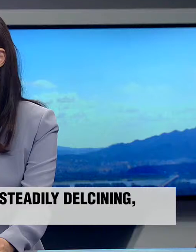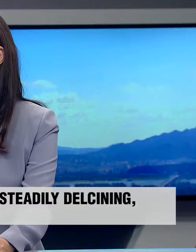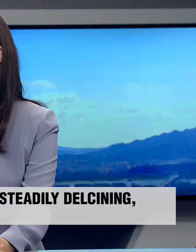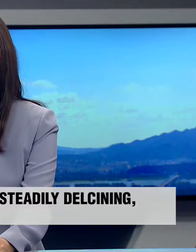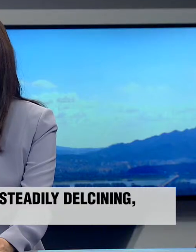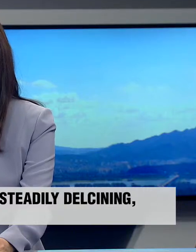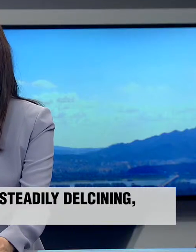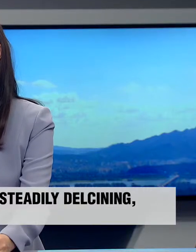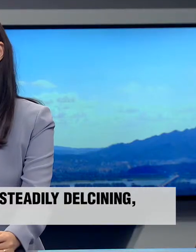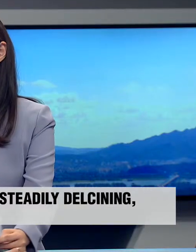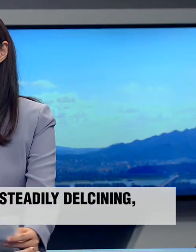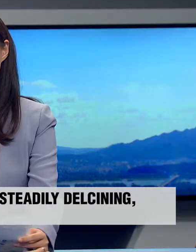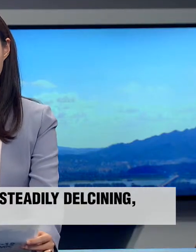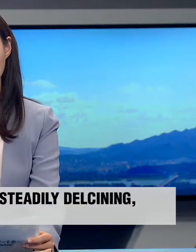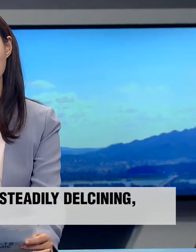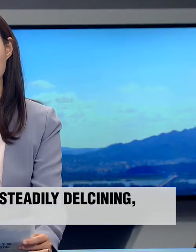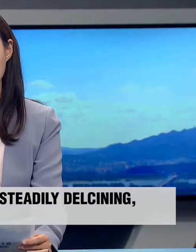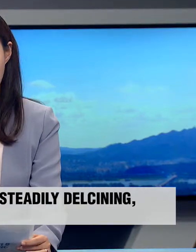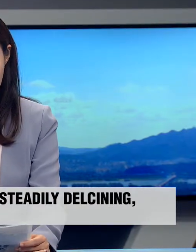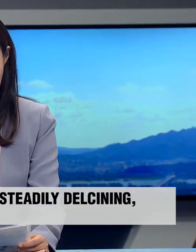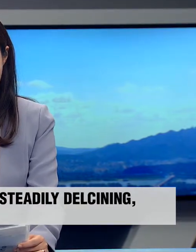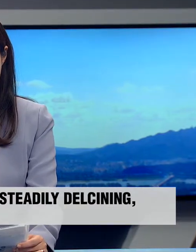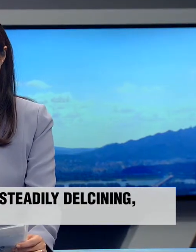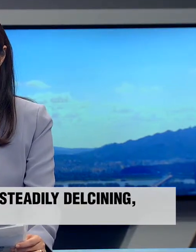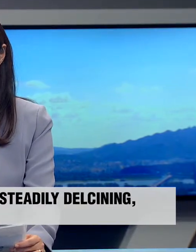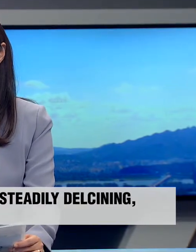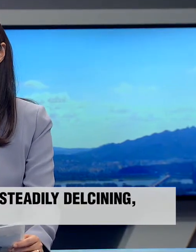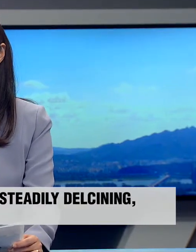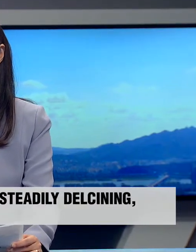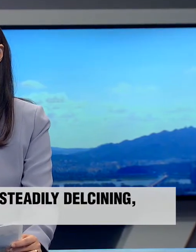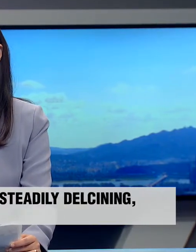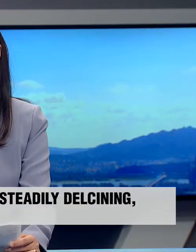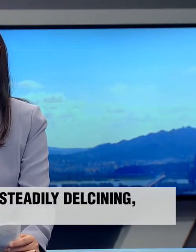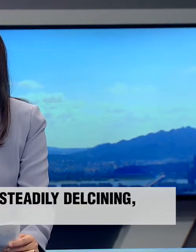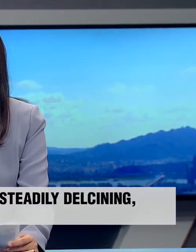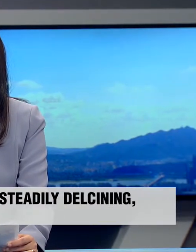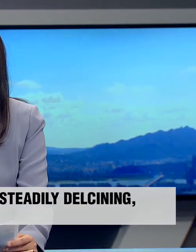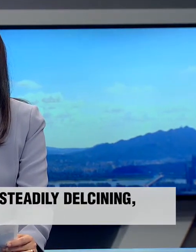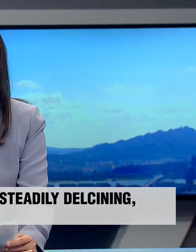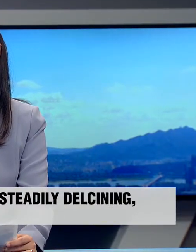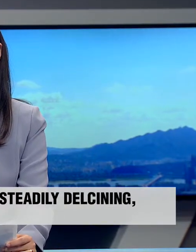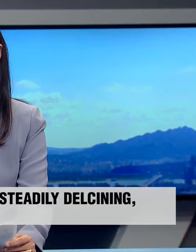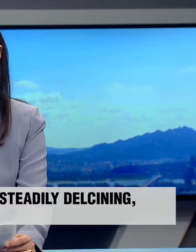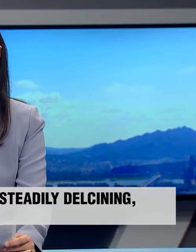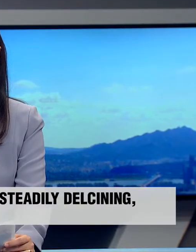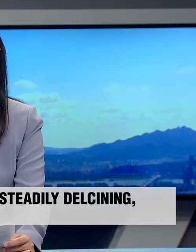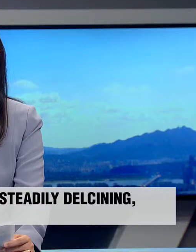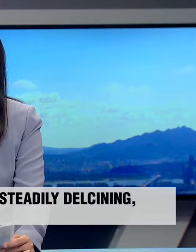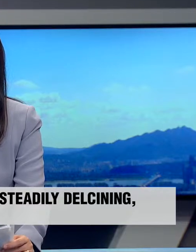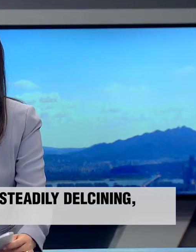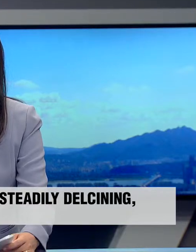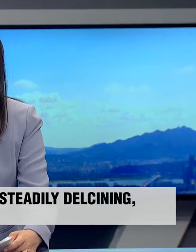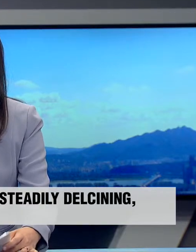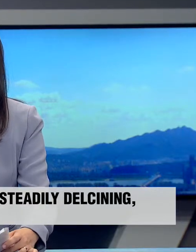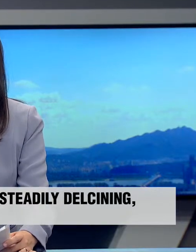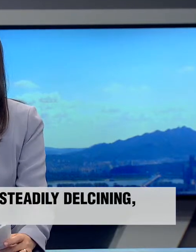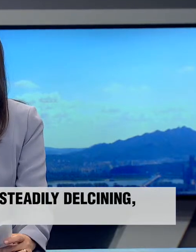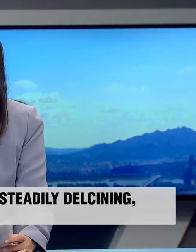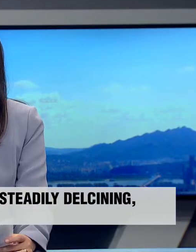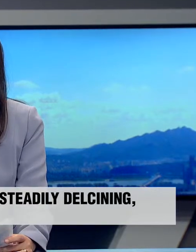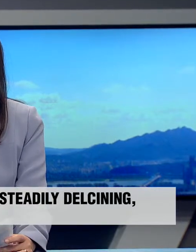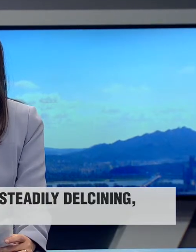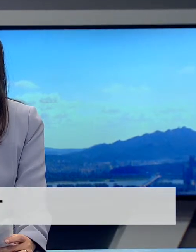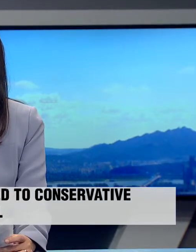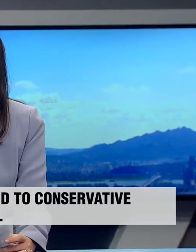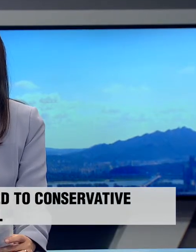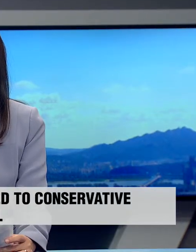do not only have new cases related to the Sarangjaeil Church in the capital Seoul and the August 15th rally, but also new cases at